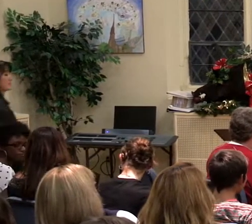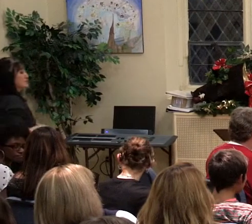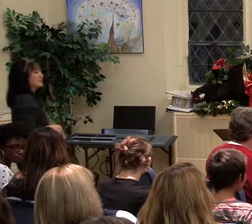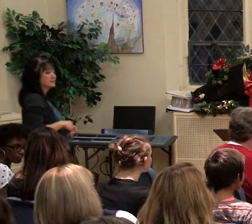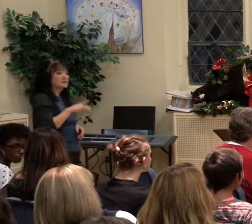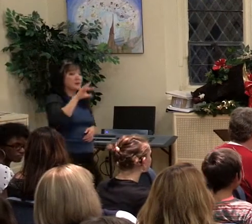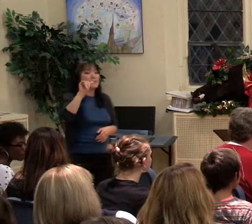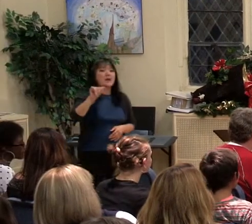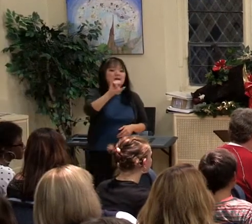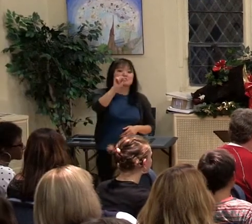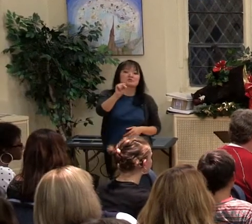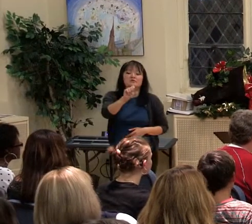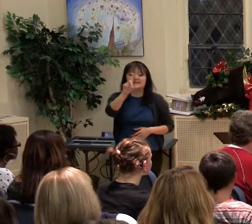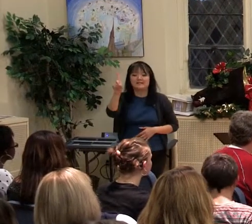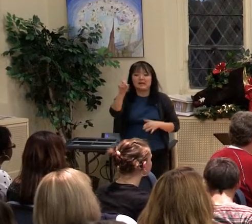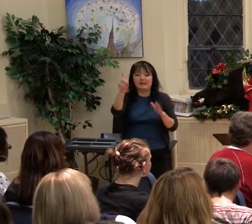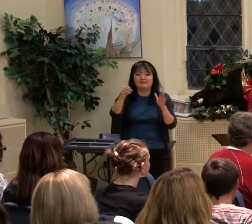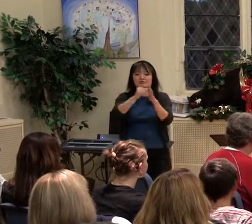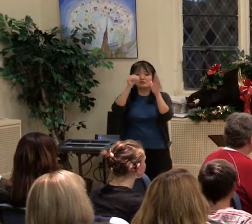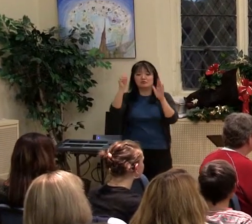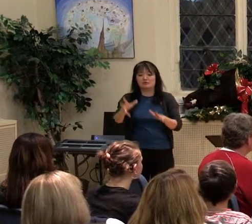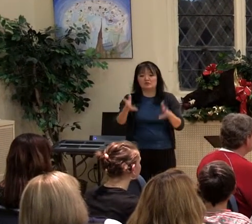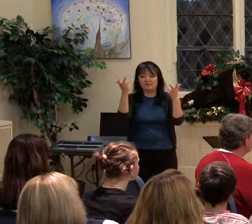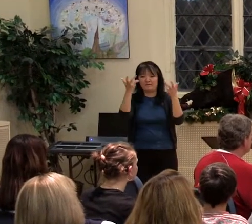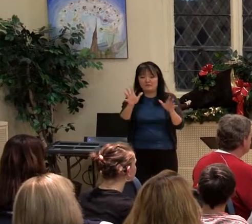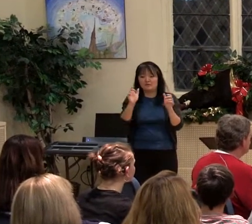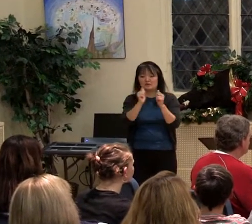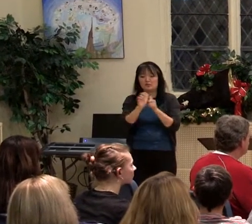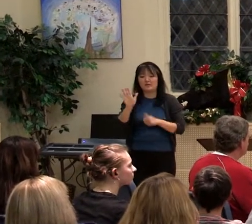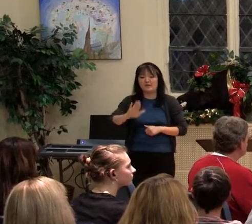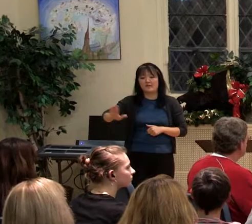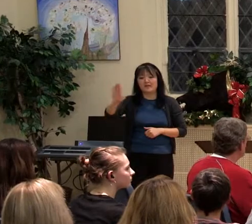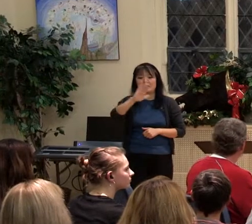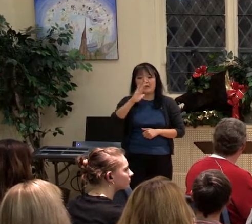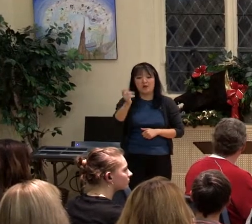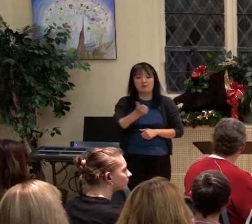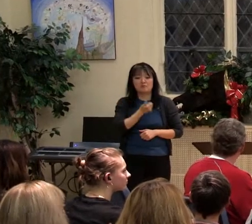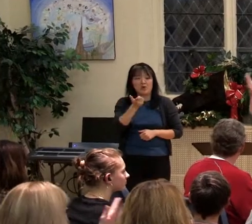So the American School for the Deaf students are done with their poetry.